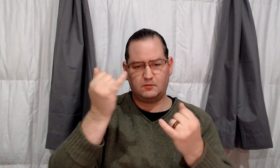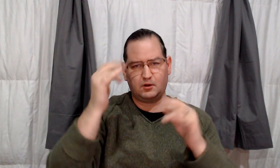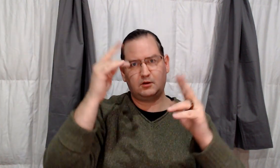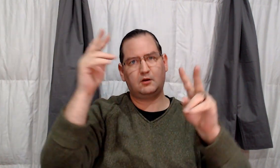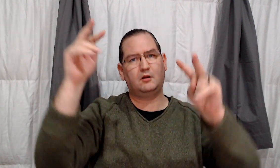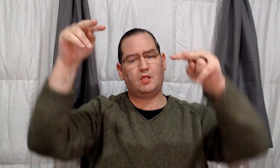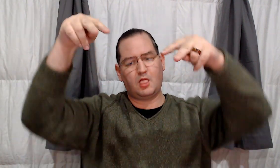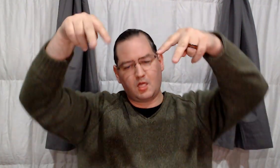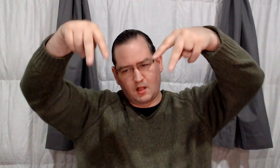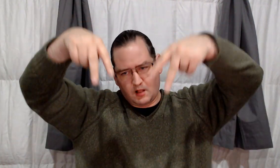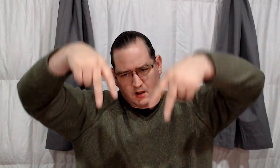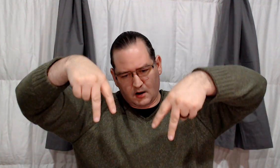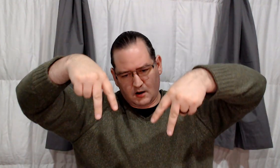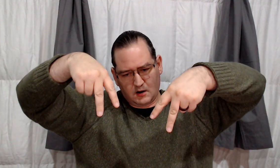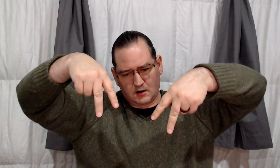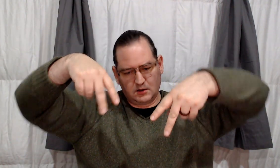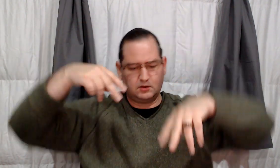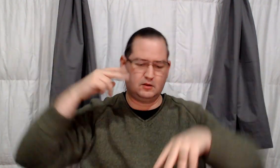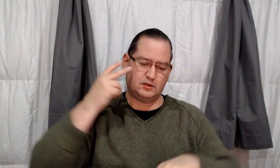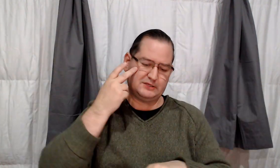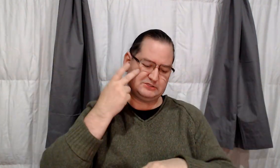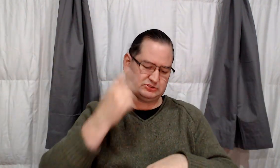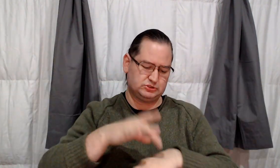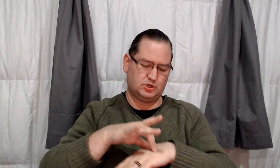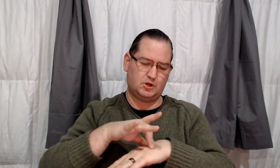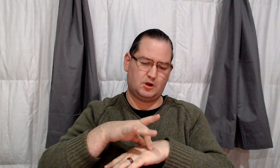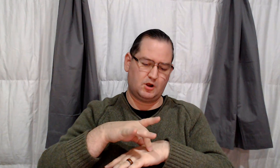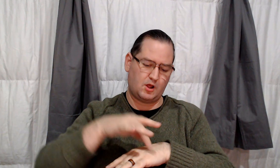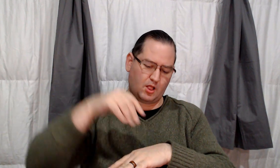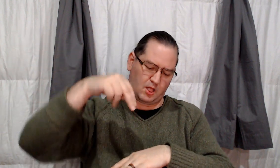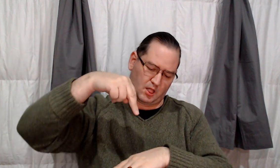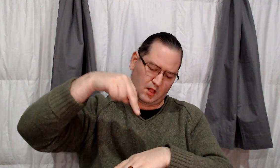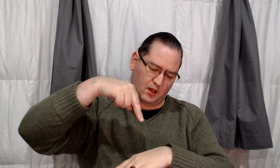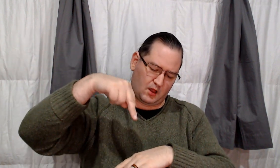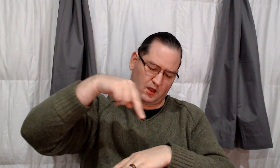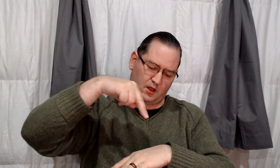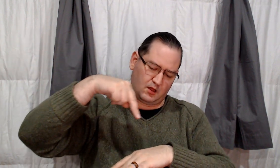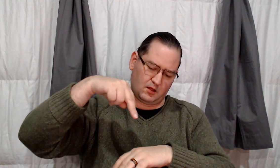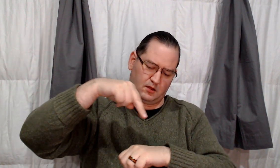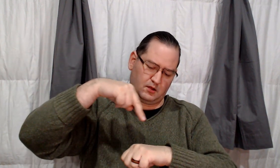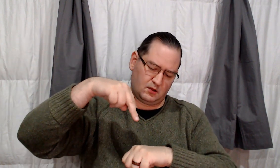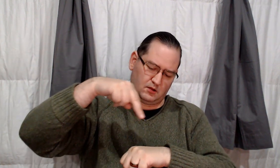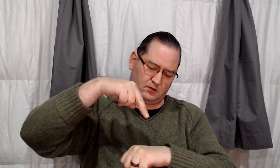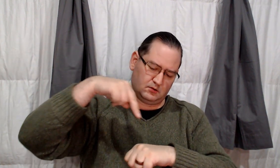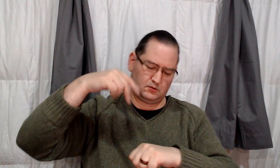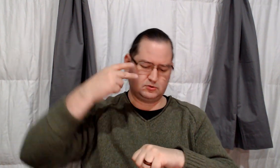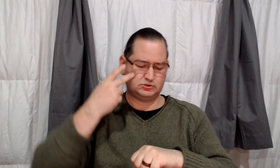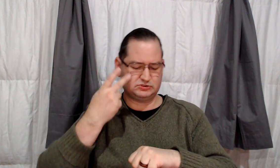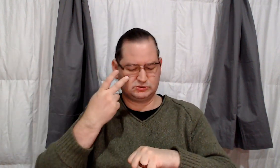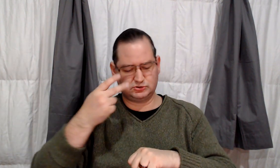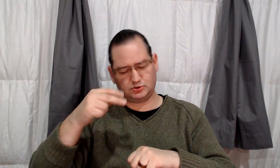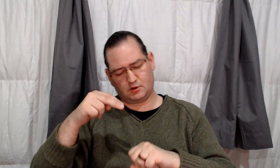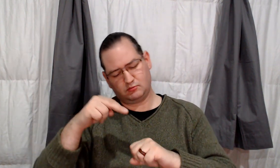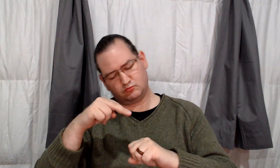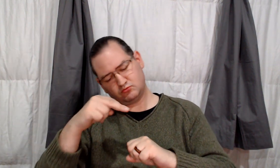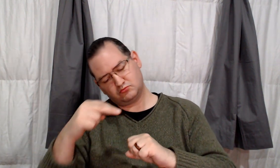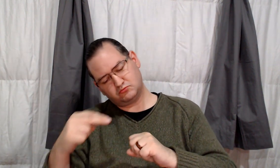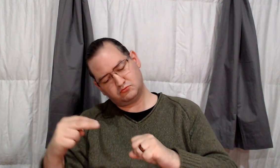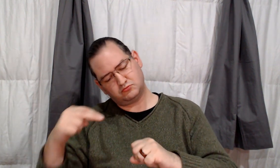Earth below you. You can see that beautiful planet below you. everything in perspective. You can see